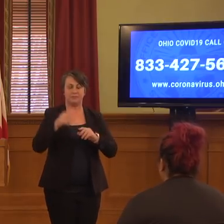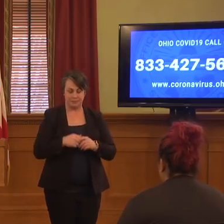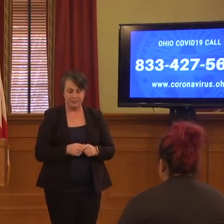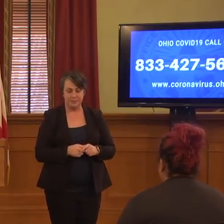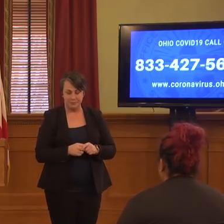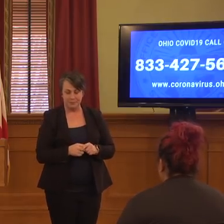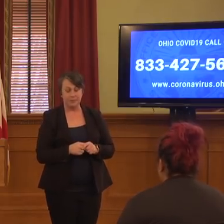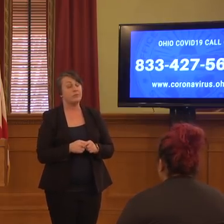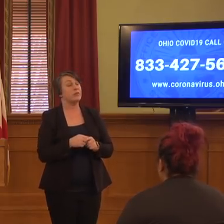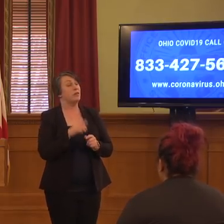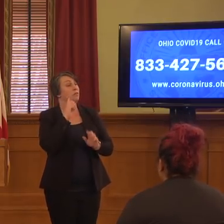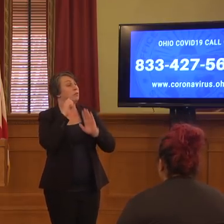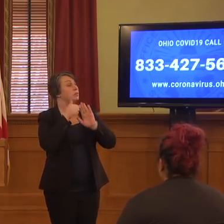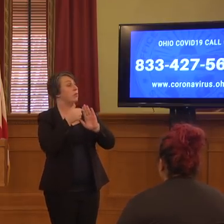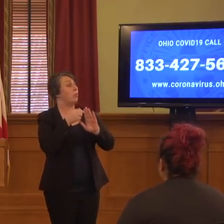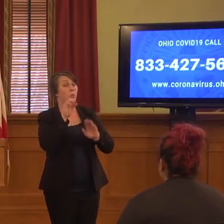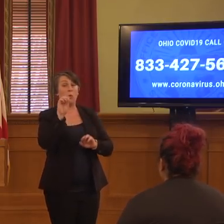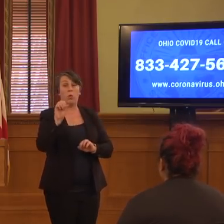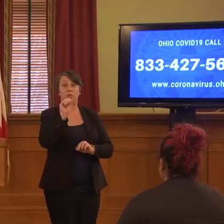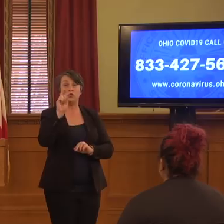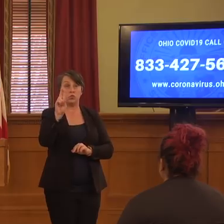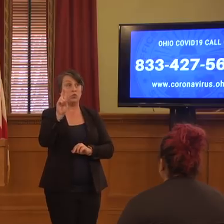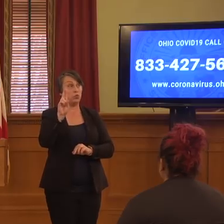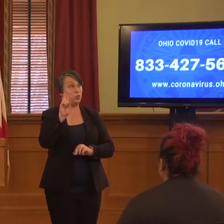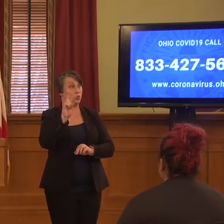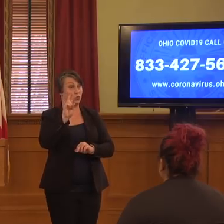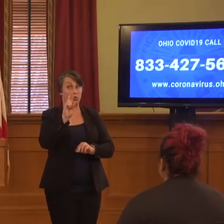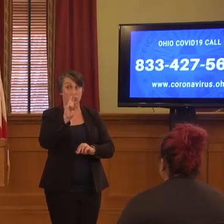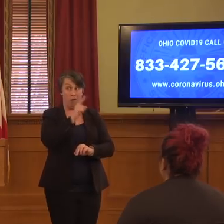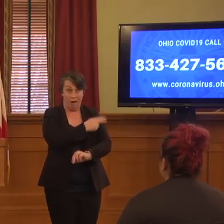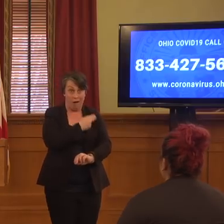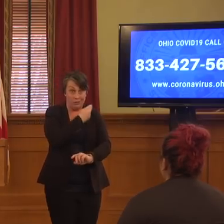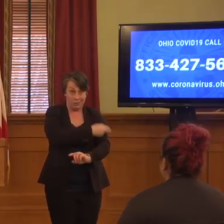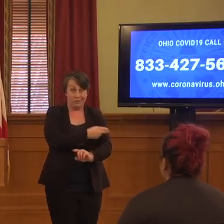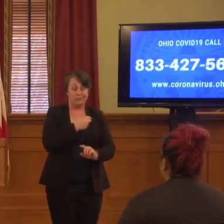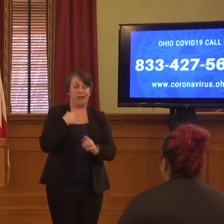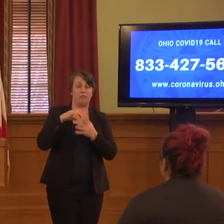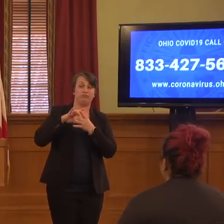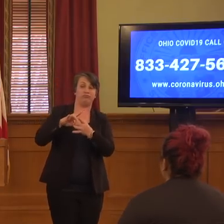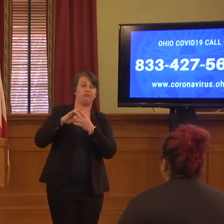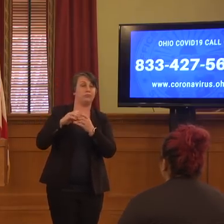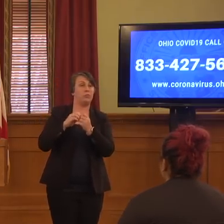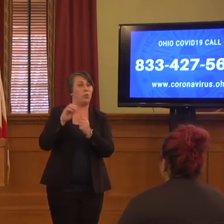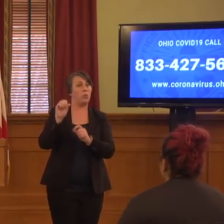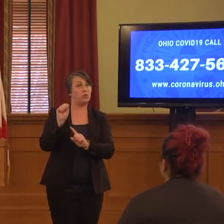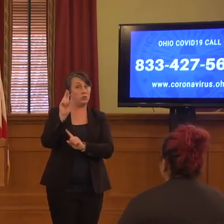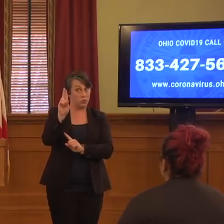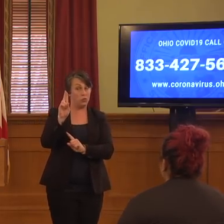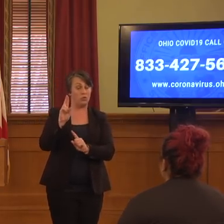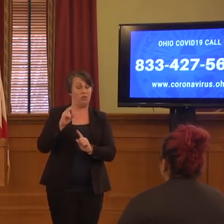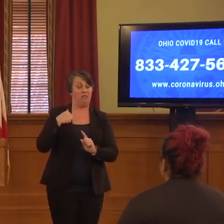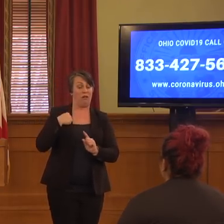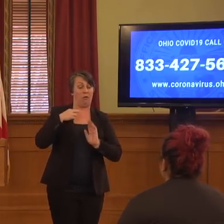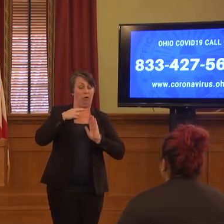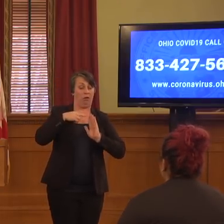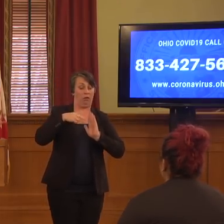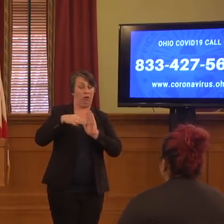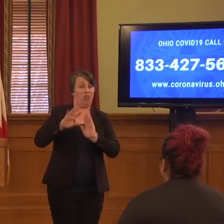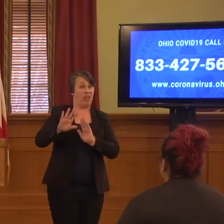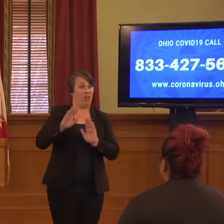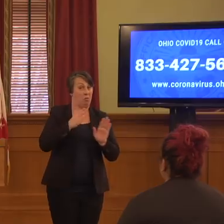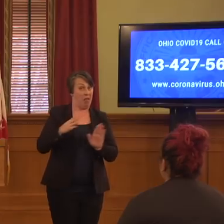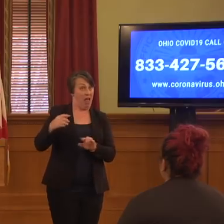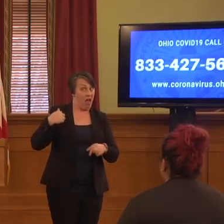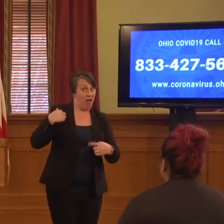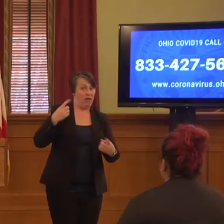say, OSU Medical Center, and they'll tell you, I mean, I've been reading, because I'm still involved with OSU a bit, I've been reading what they've been doing in their planning. They've been